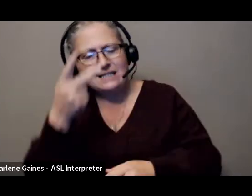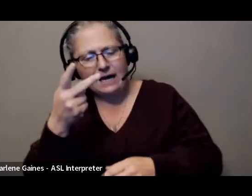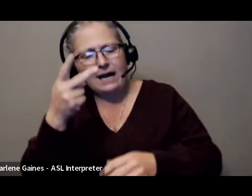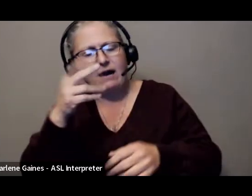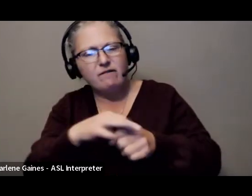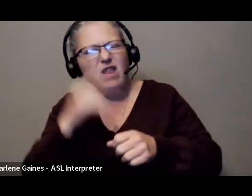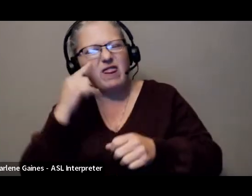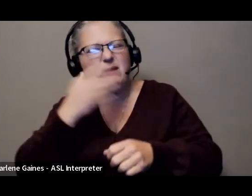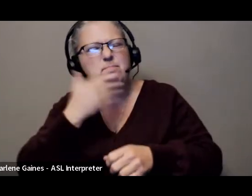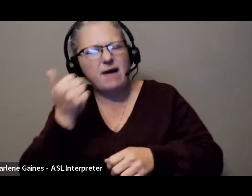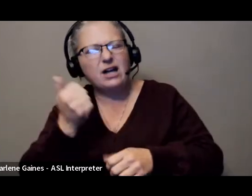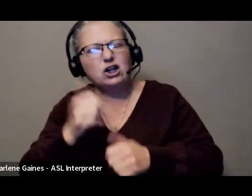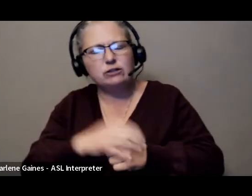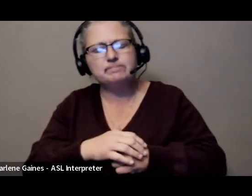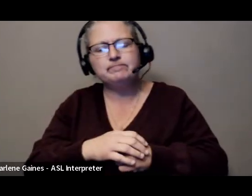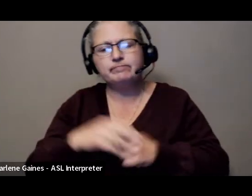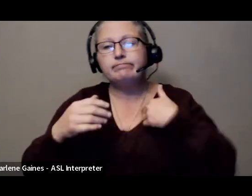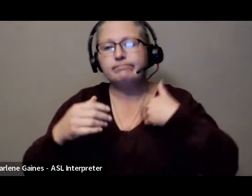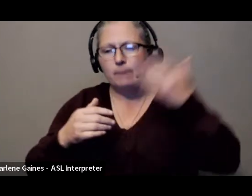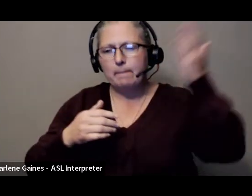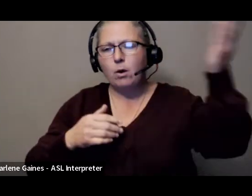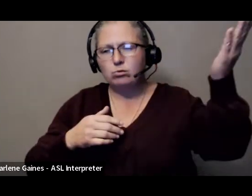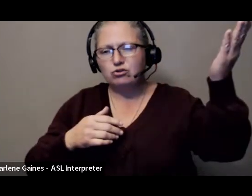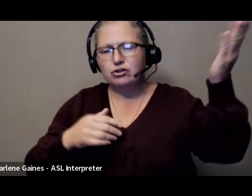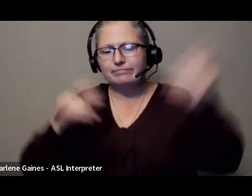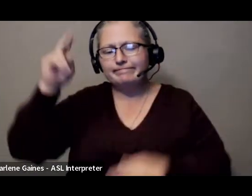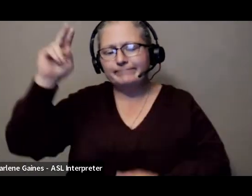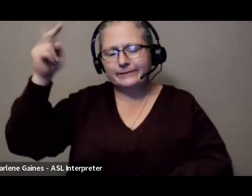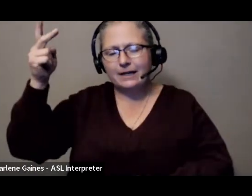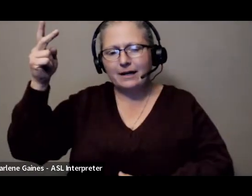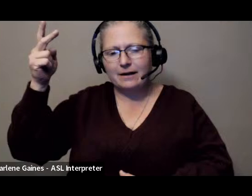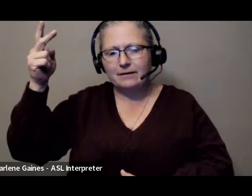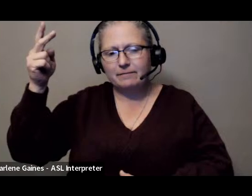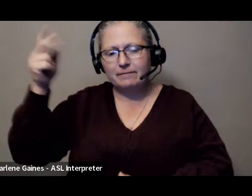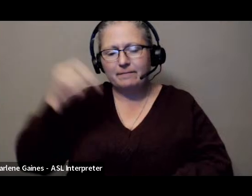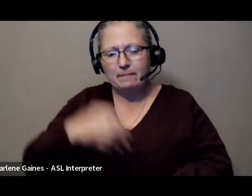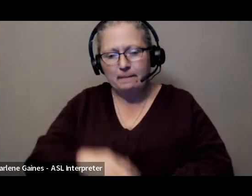move. I think it's I'll better that move. way. I'll make the motion. I'll second that.